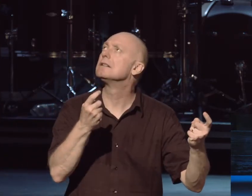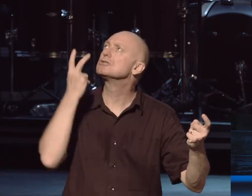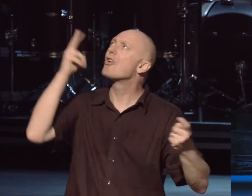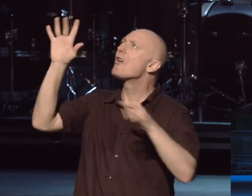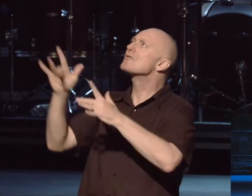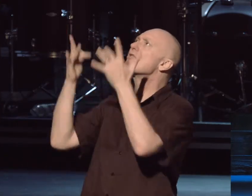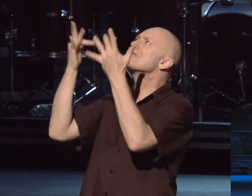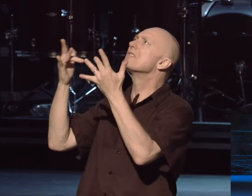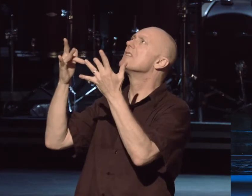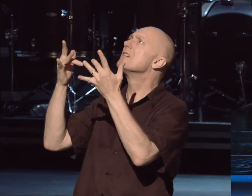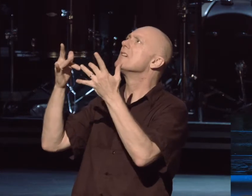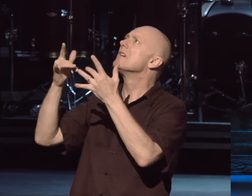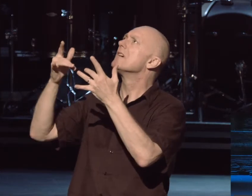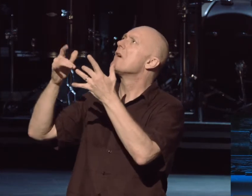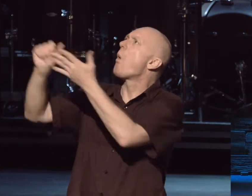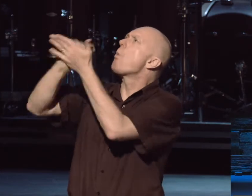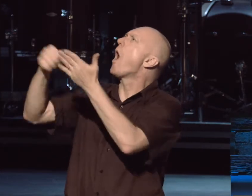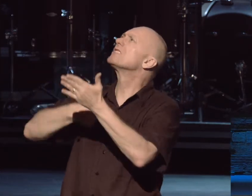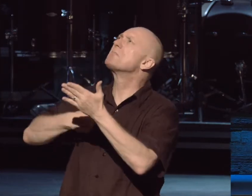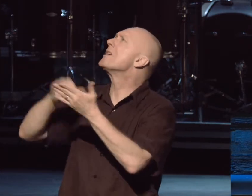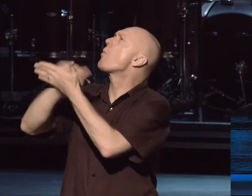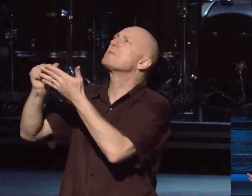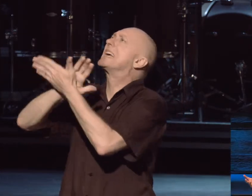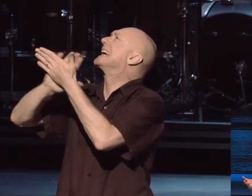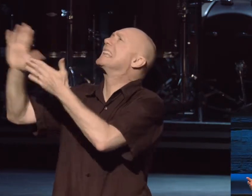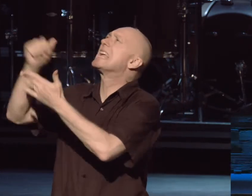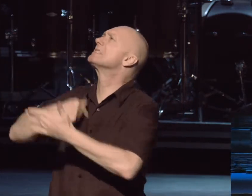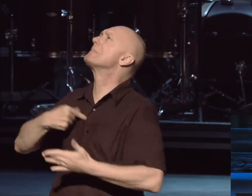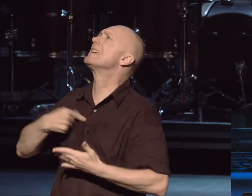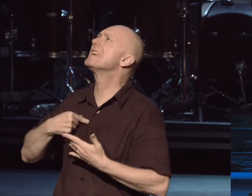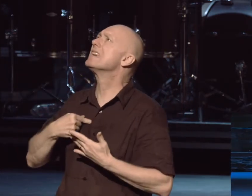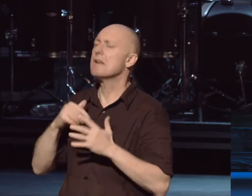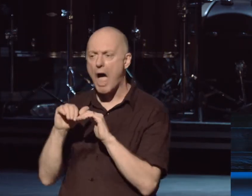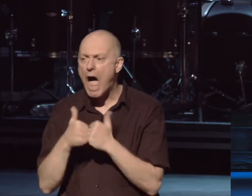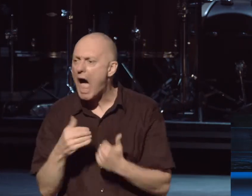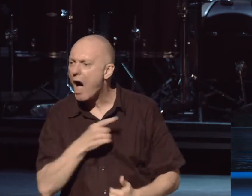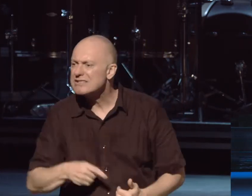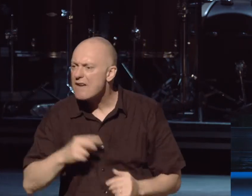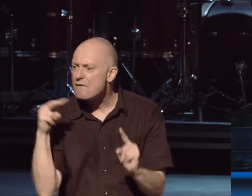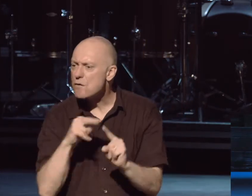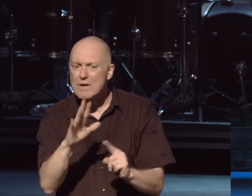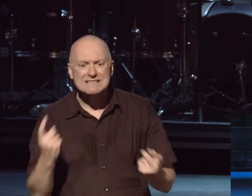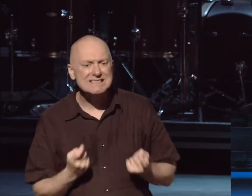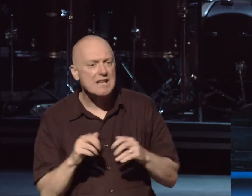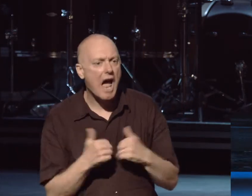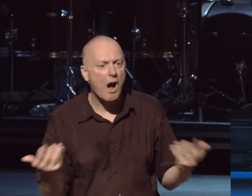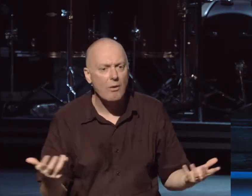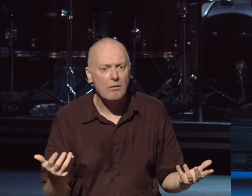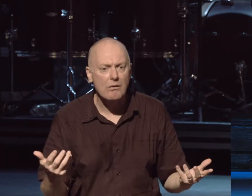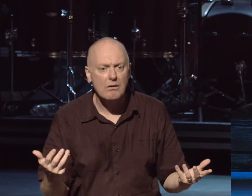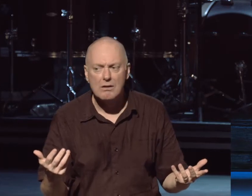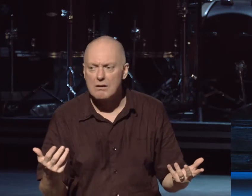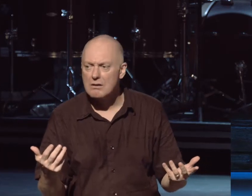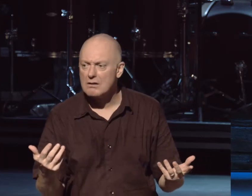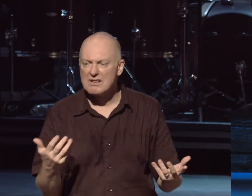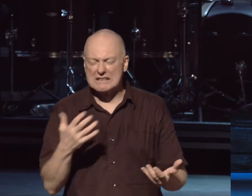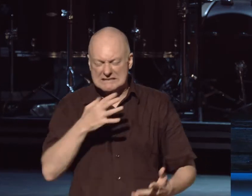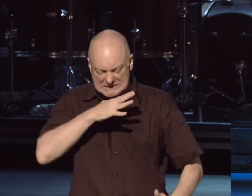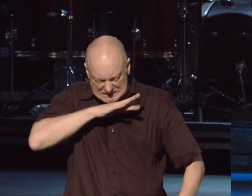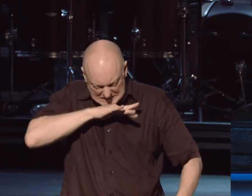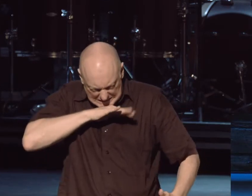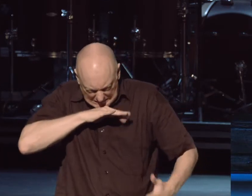he says, blot out. He says, wash me. He says, cleanse me. How does David view his sin? As absolute filth.